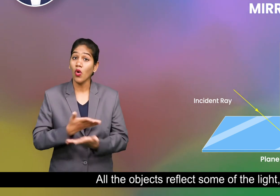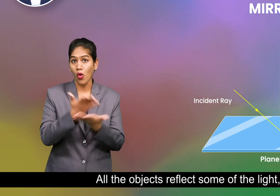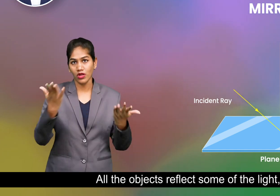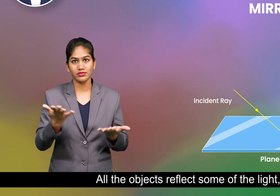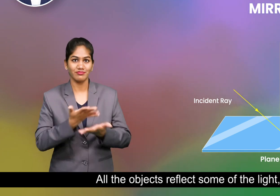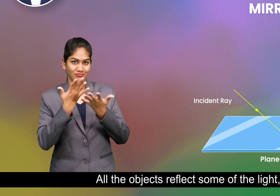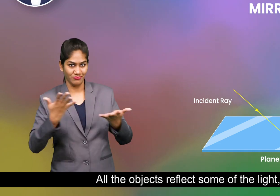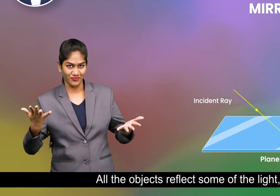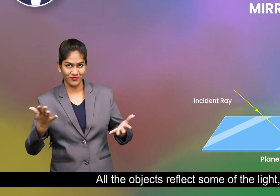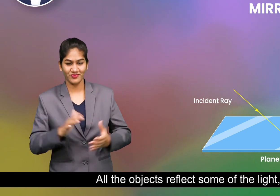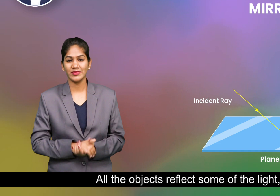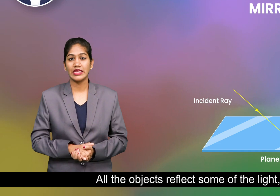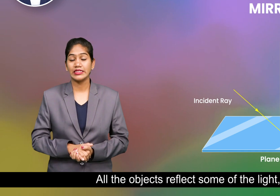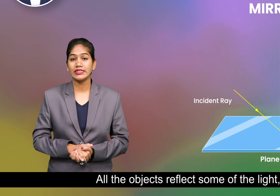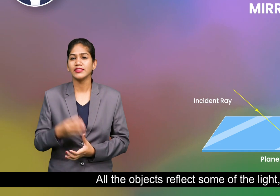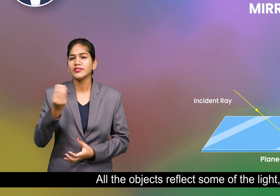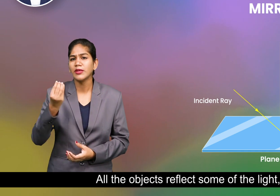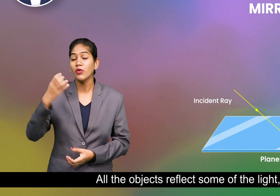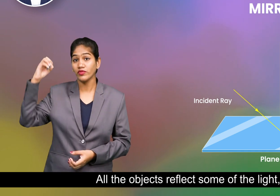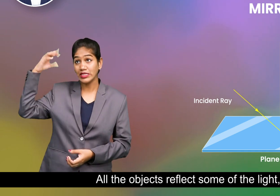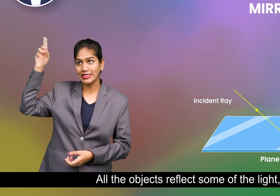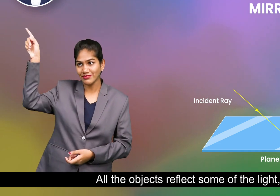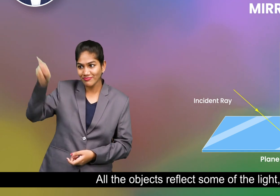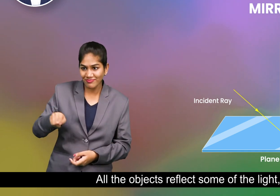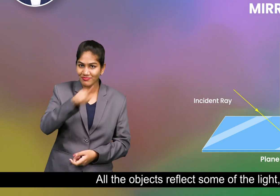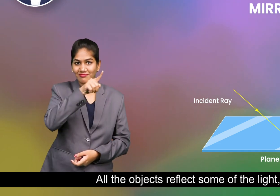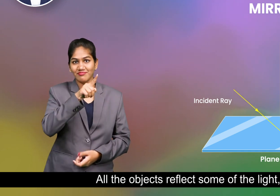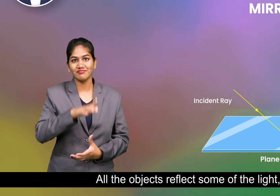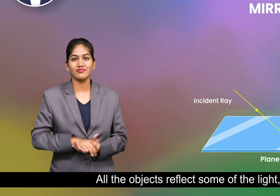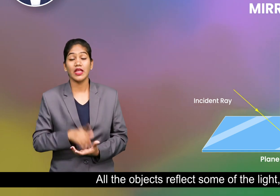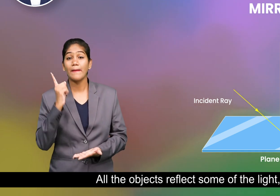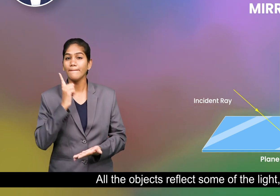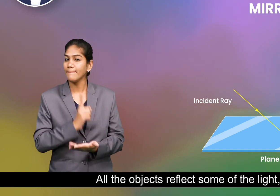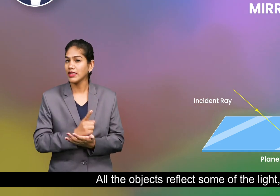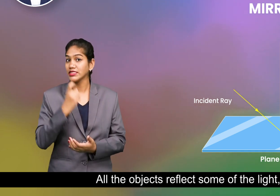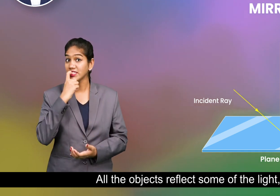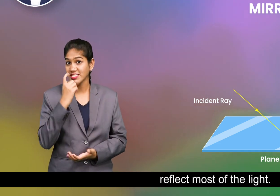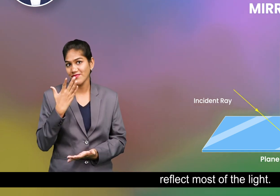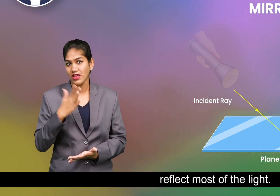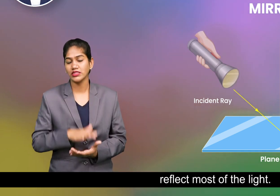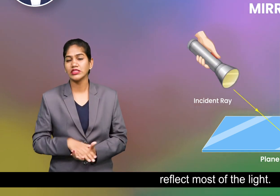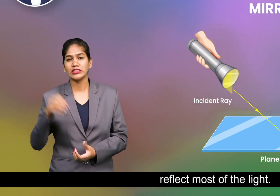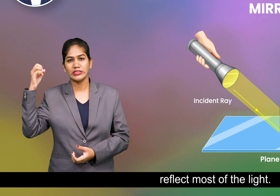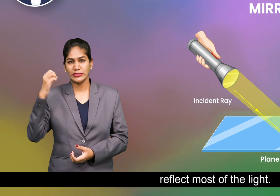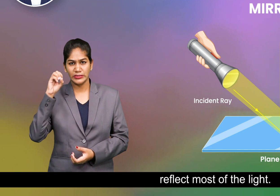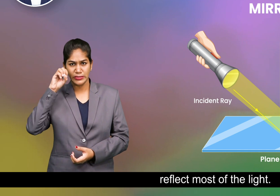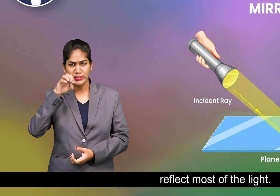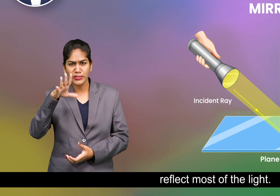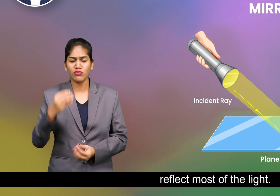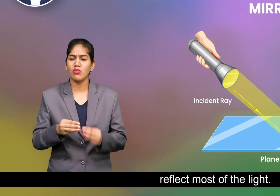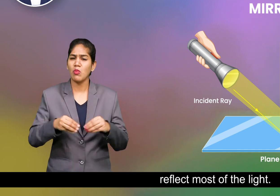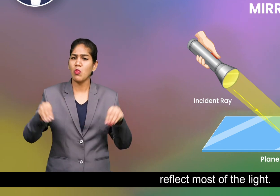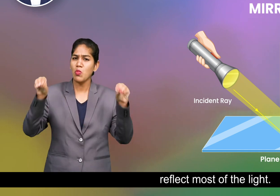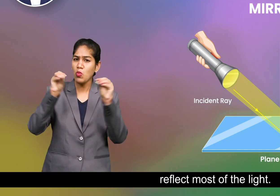All the objects reflect some of the light, but mirrors reflect most of the